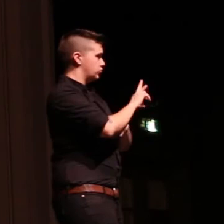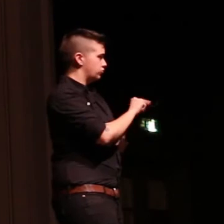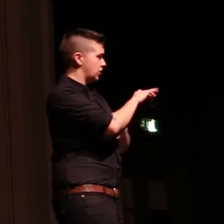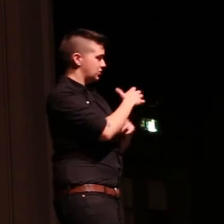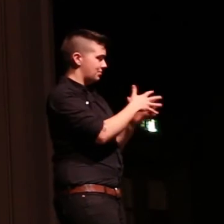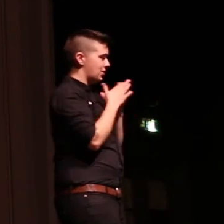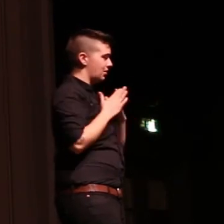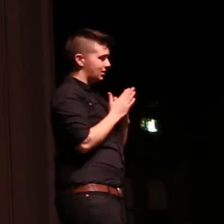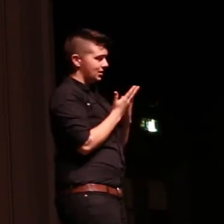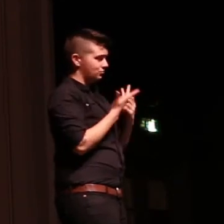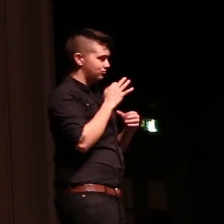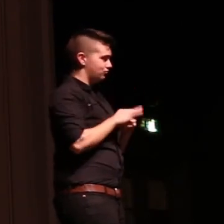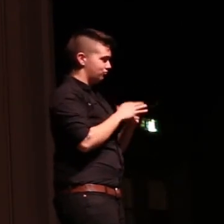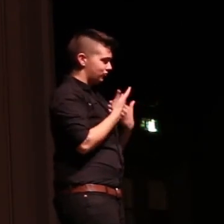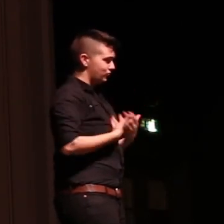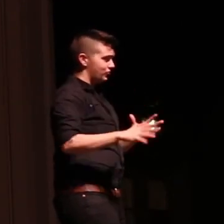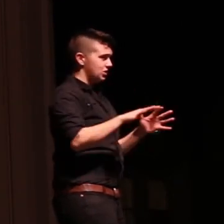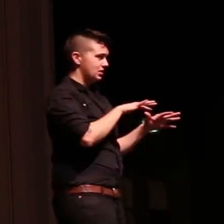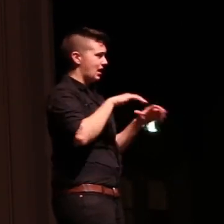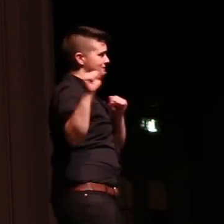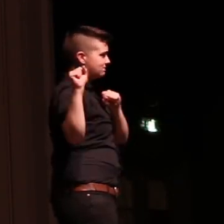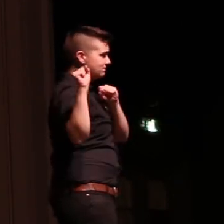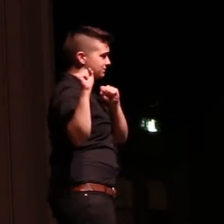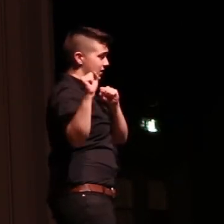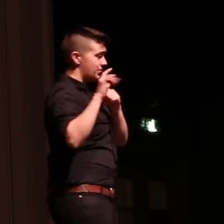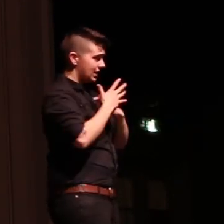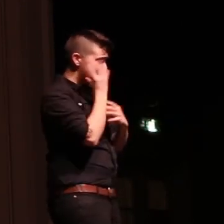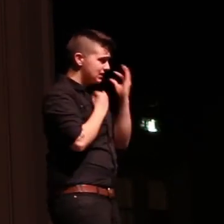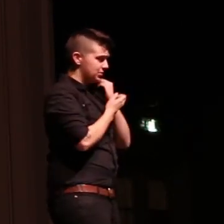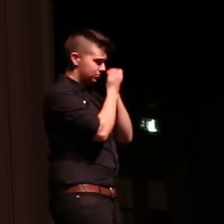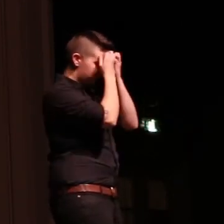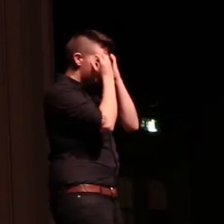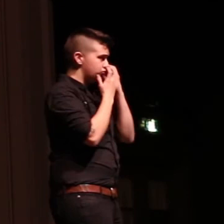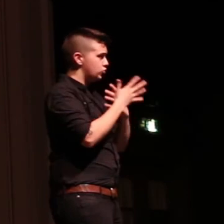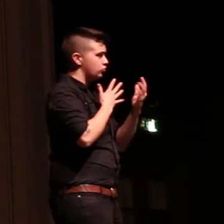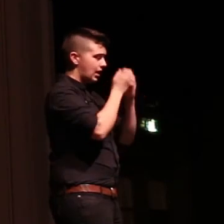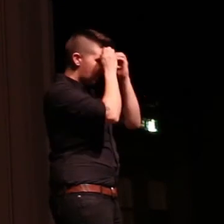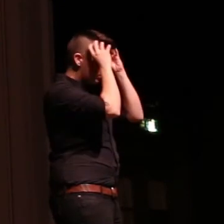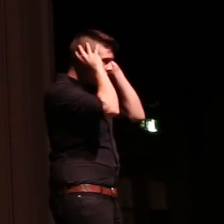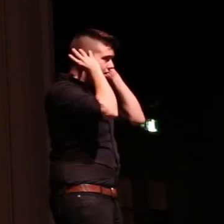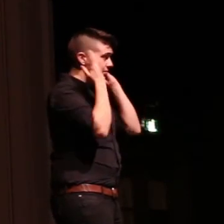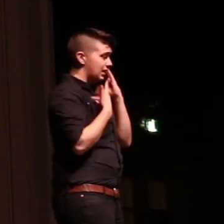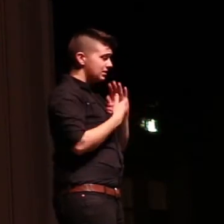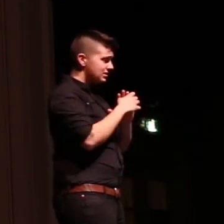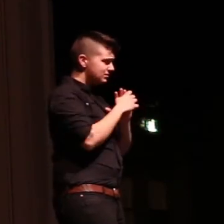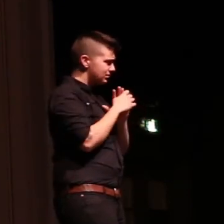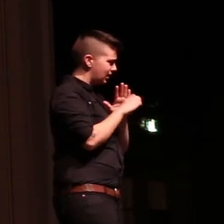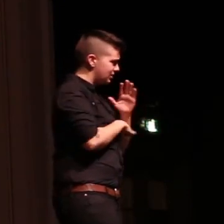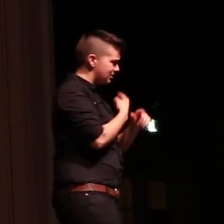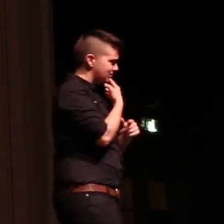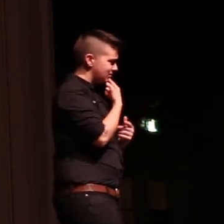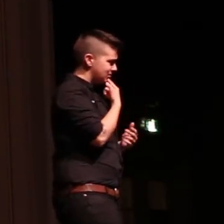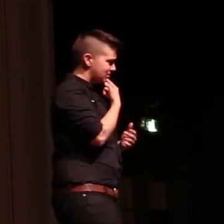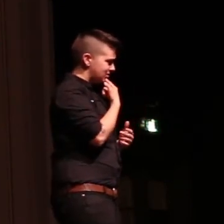history crawling through his lips. It makes his hair gray. And leftist etiquette says do not sympathize. But my mother still has